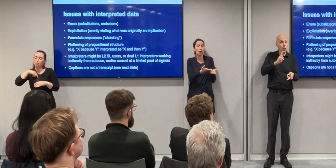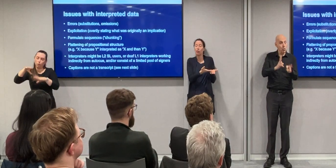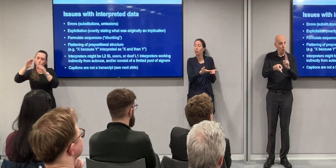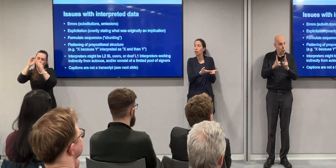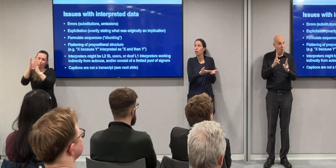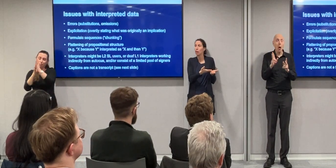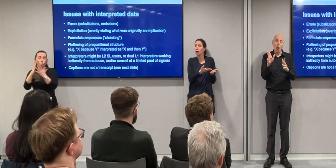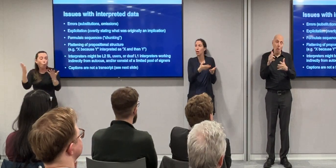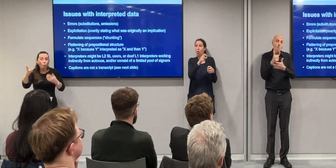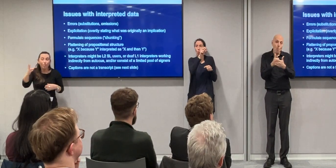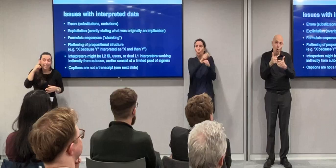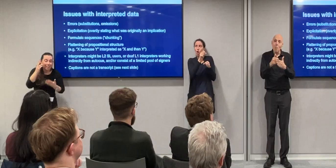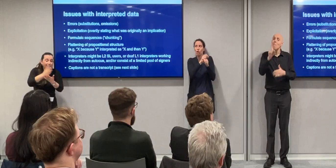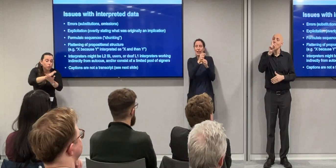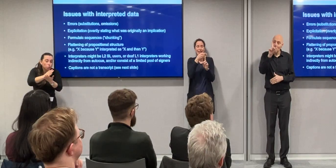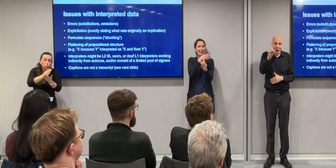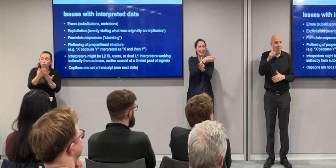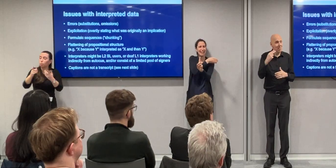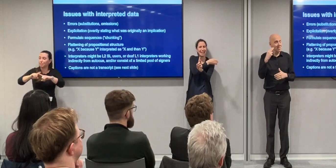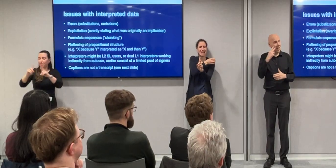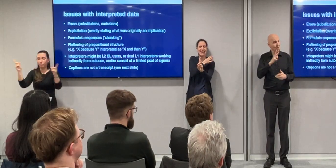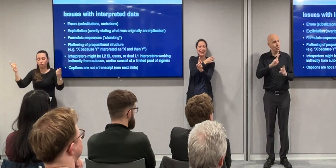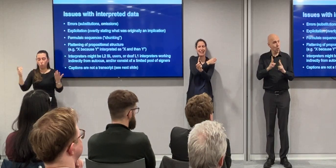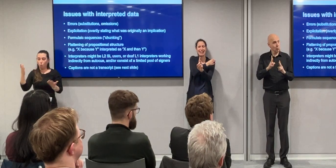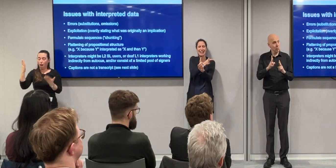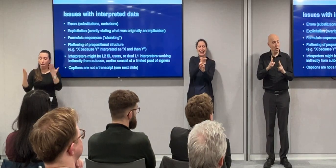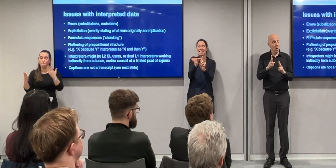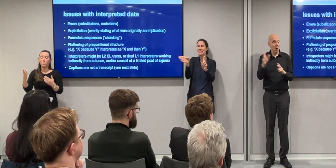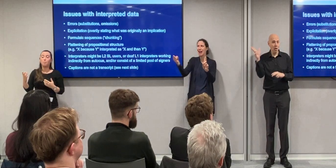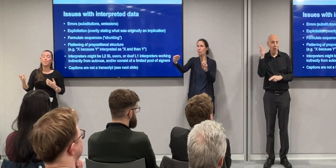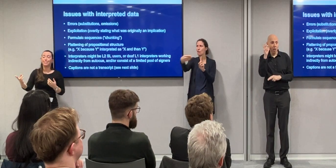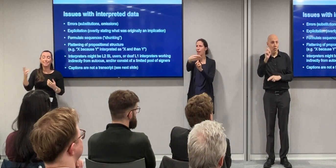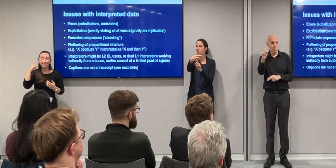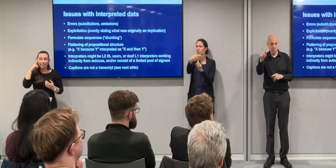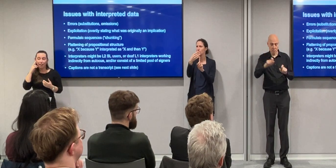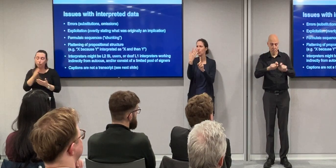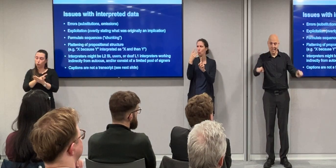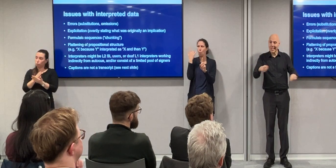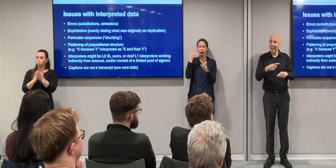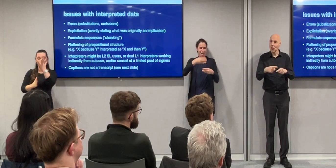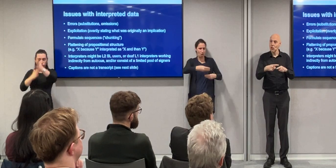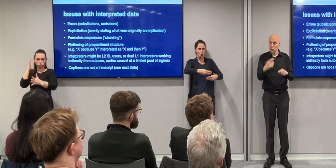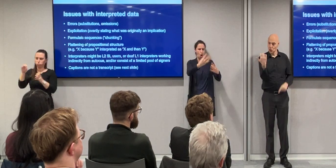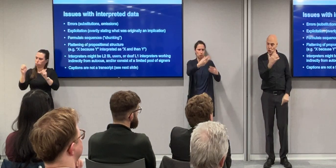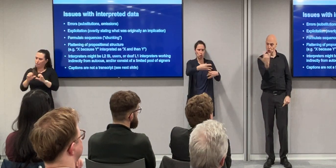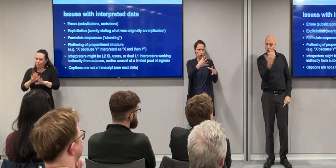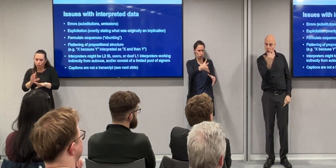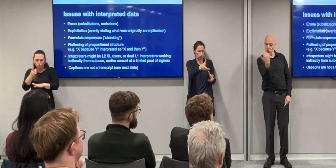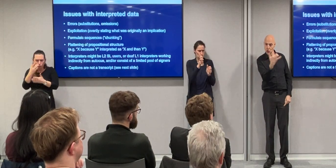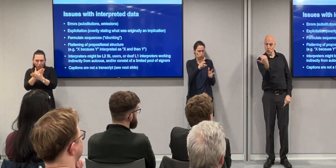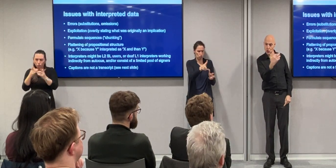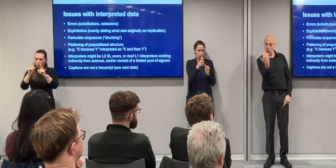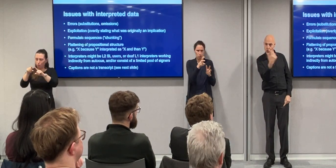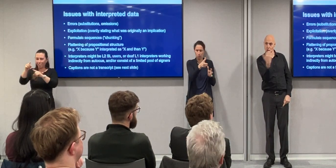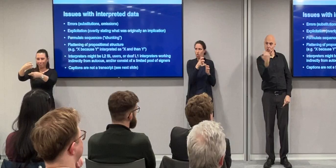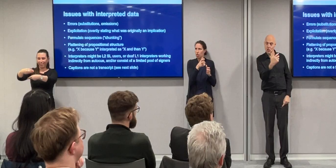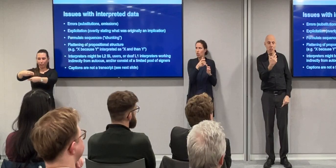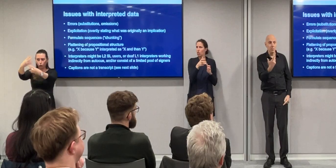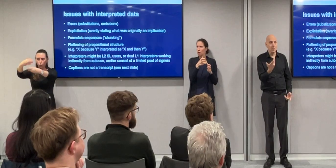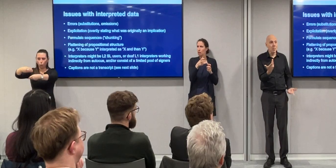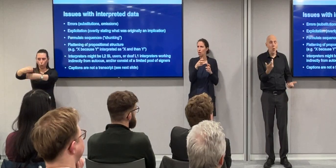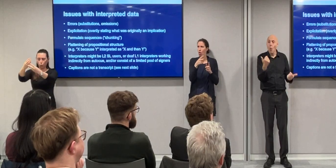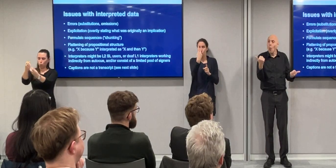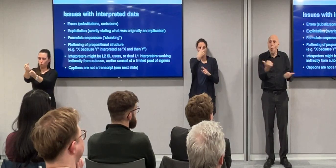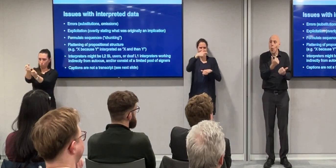will be working indirectly from the source language. They'll be working from an autocue. So they're already getting something that is already